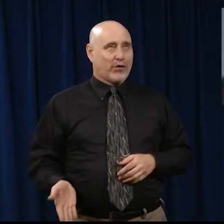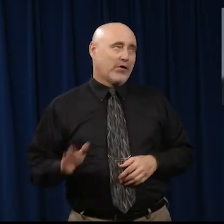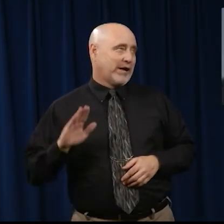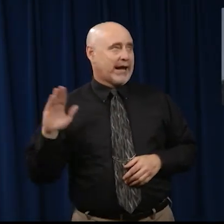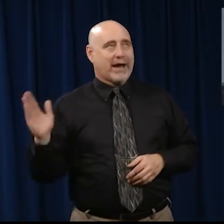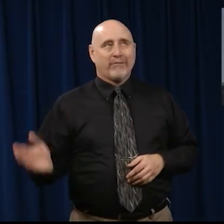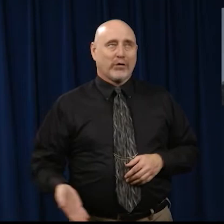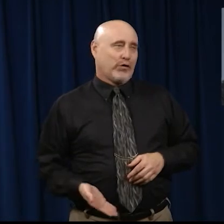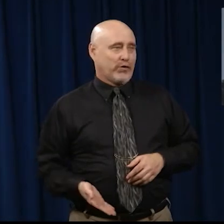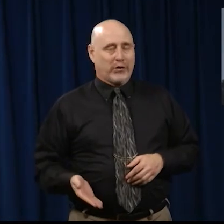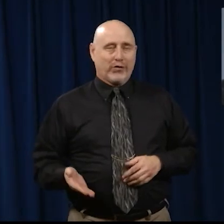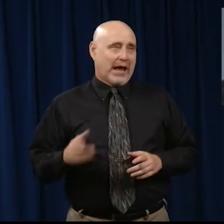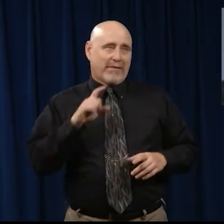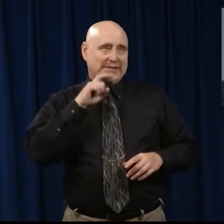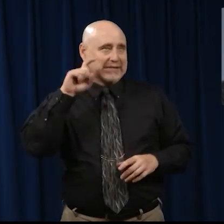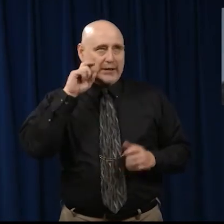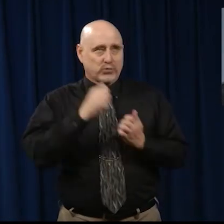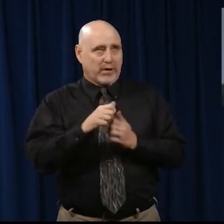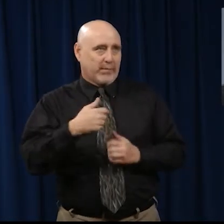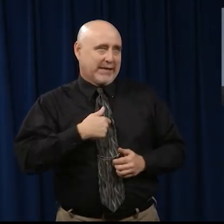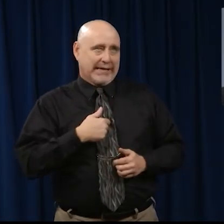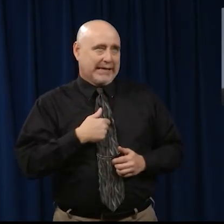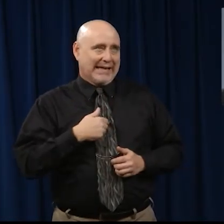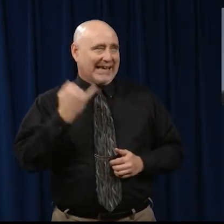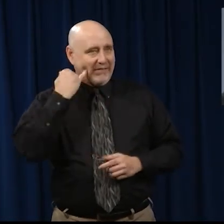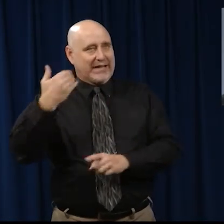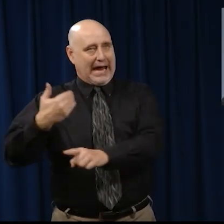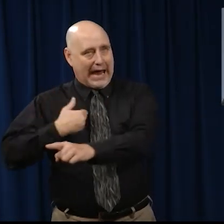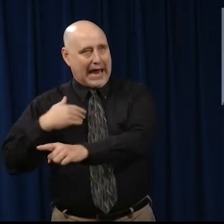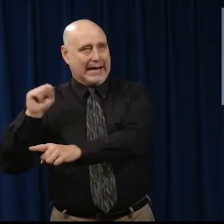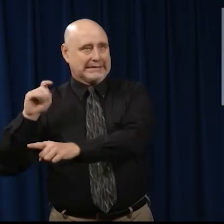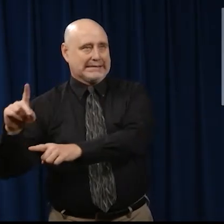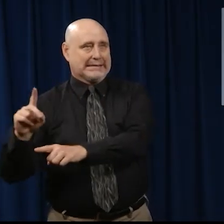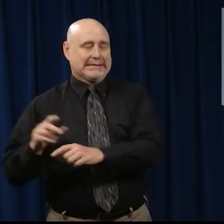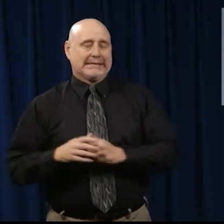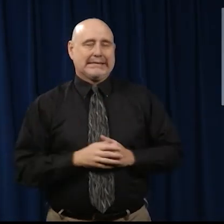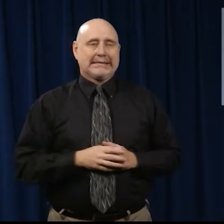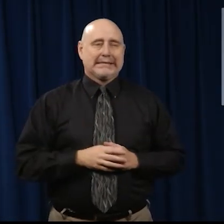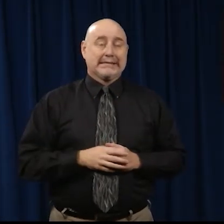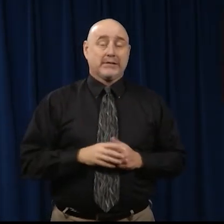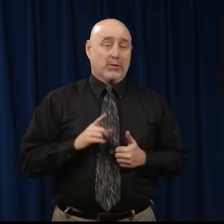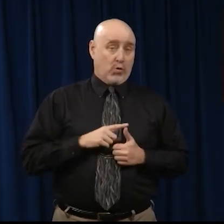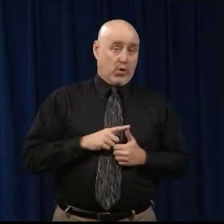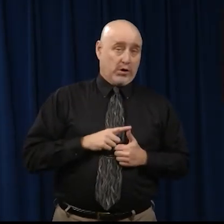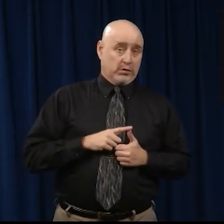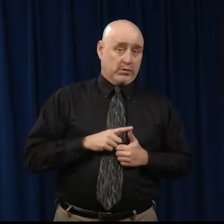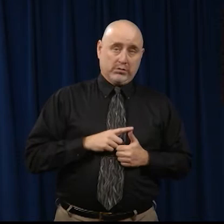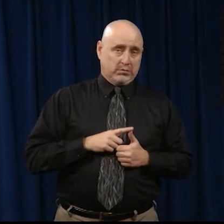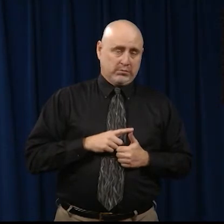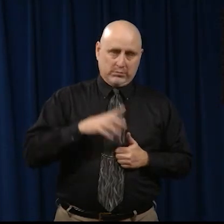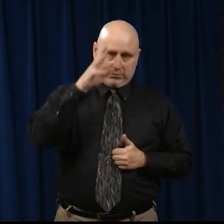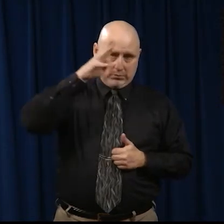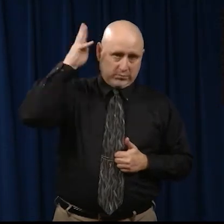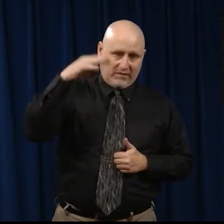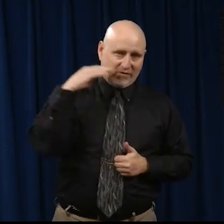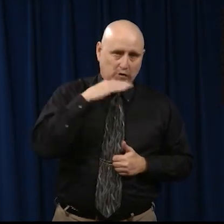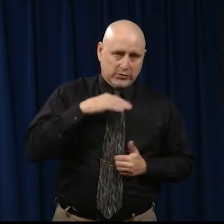never have sex with me if he had a sexually transmitted disease. Number one, most of the time that's absolutely